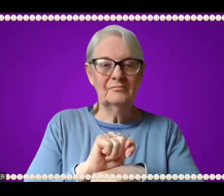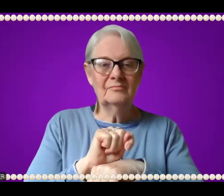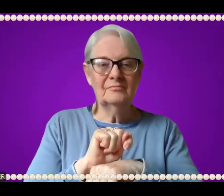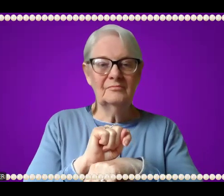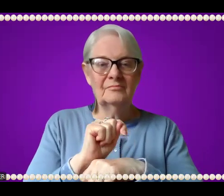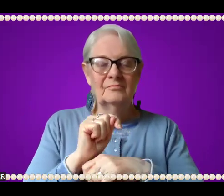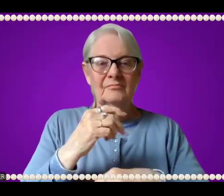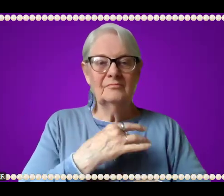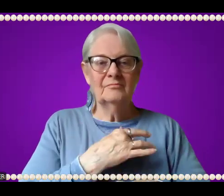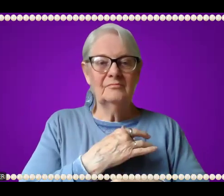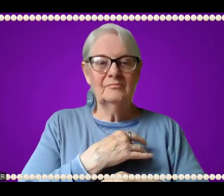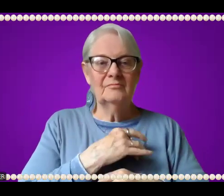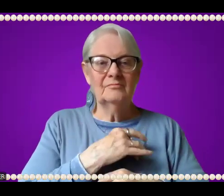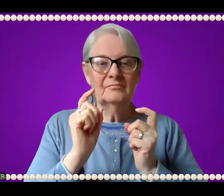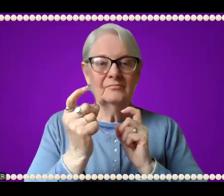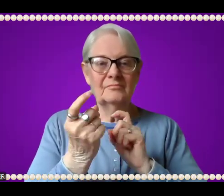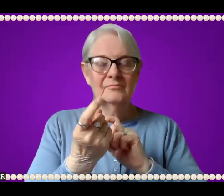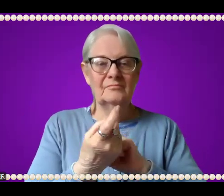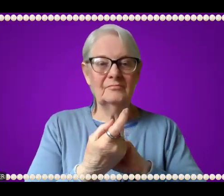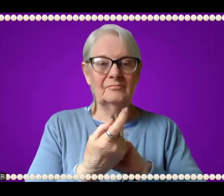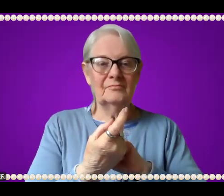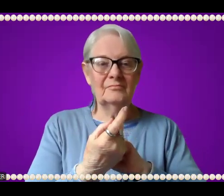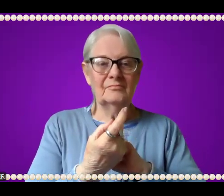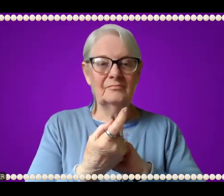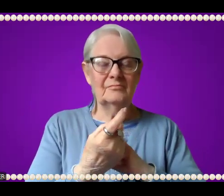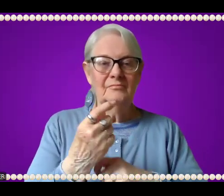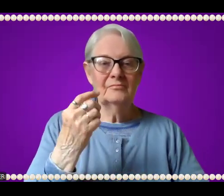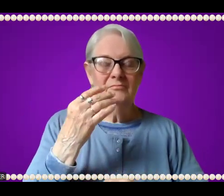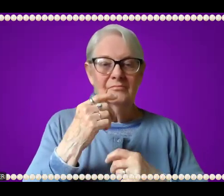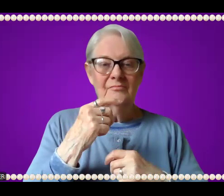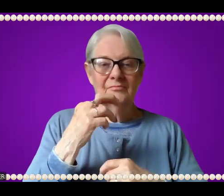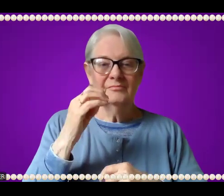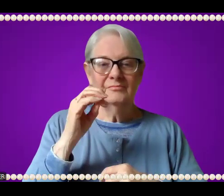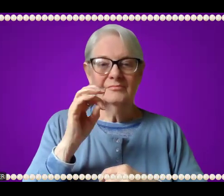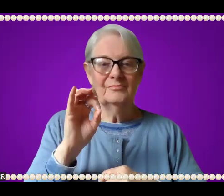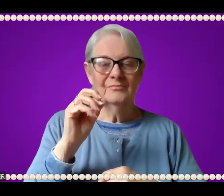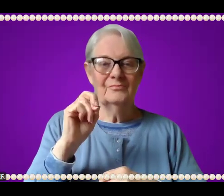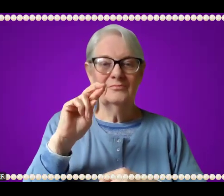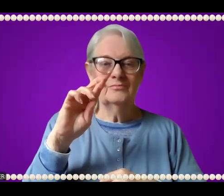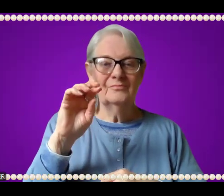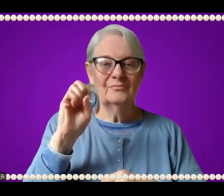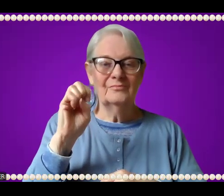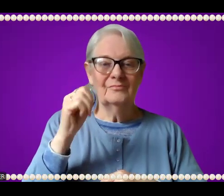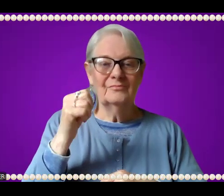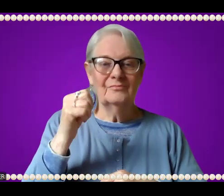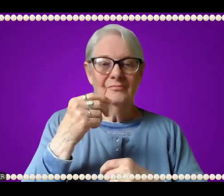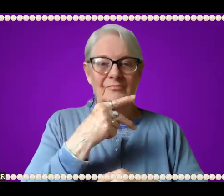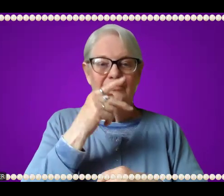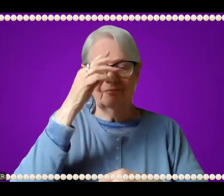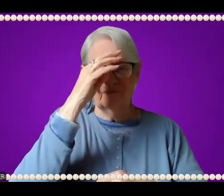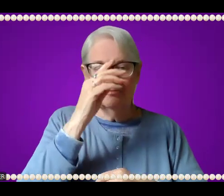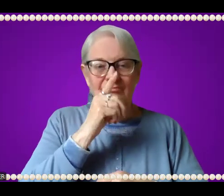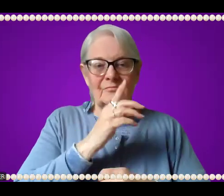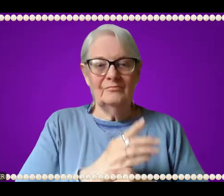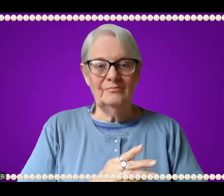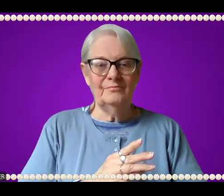Solomon's heart turns due to foreign wives and idolatry. And then the